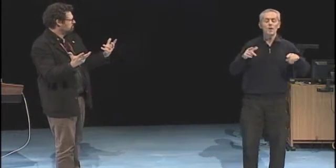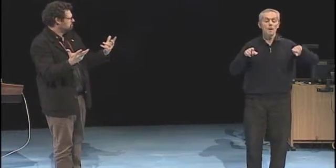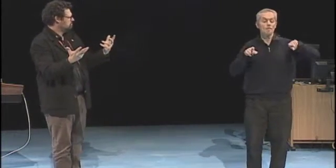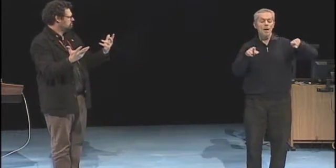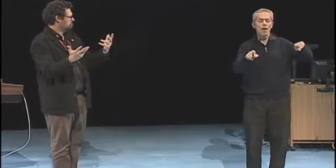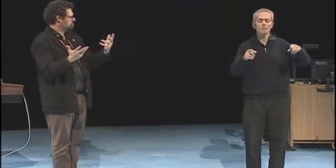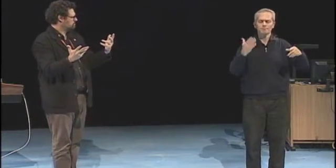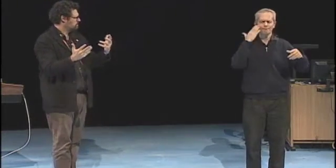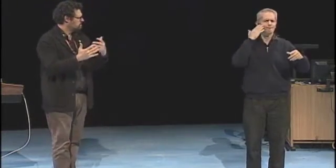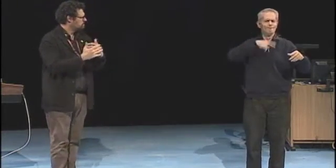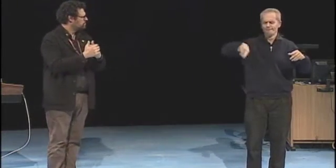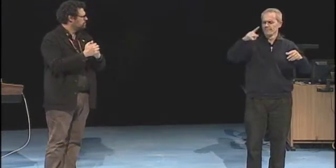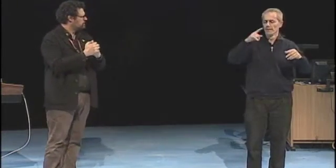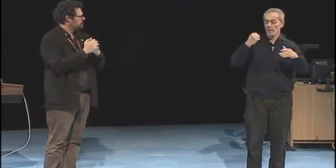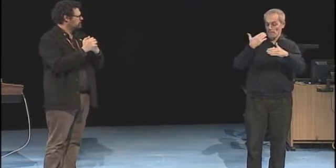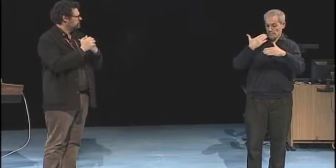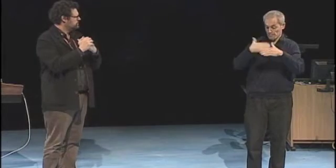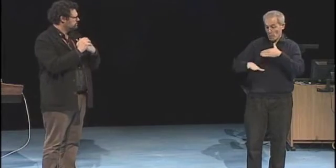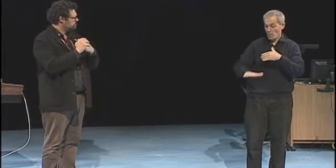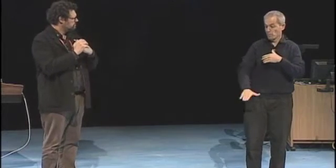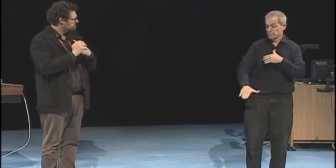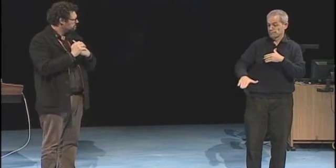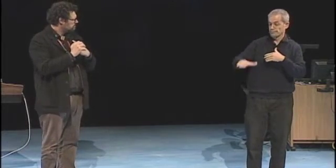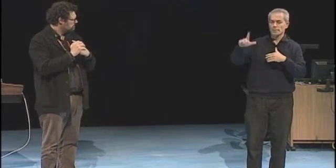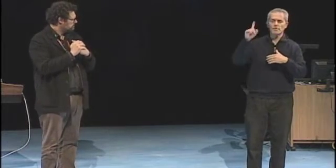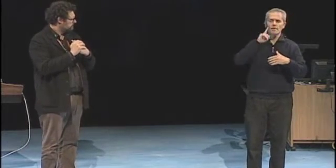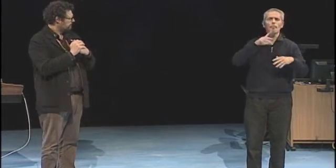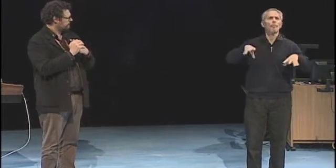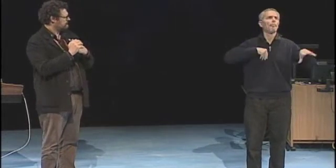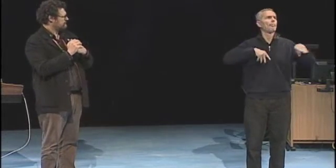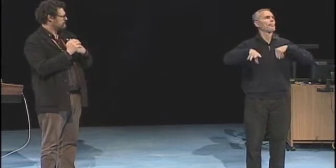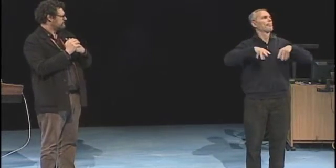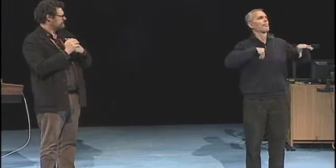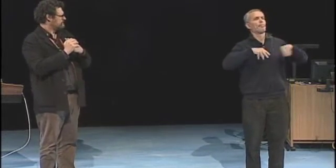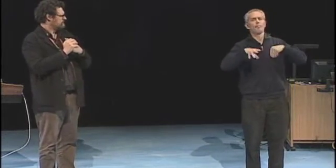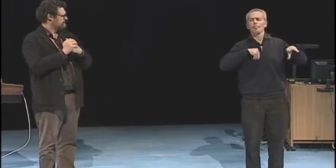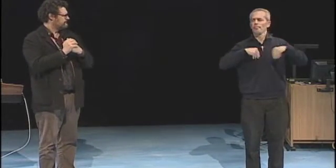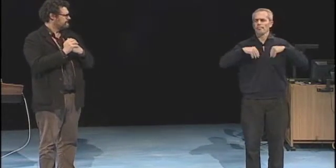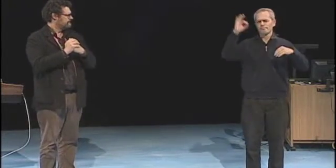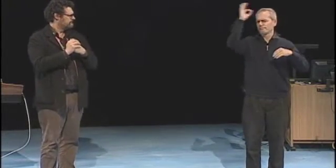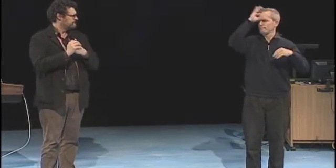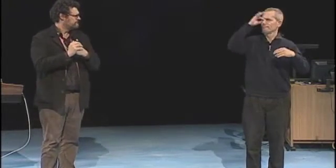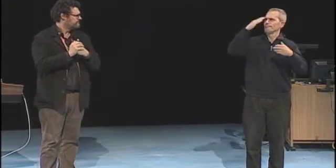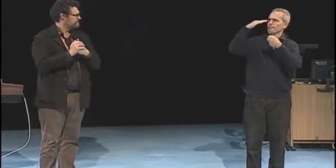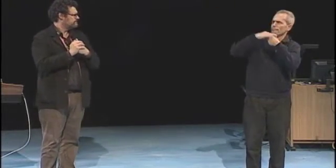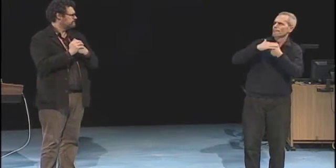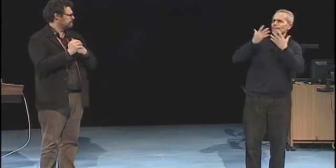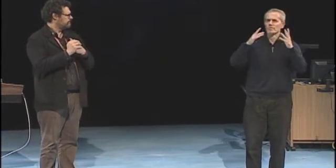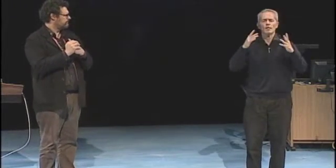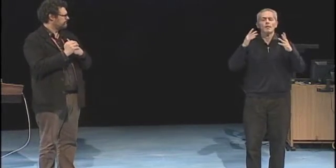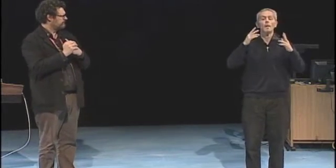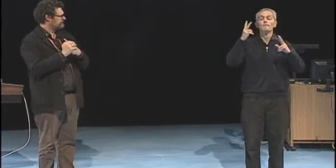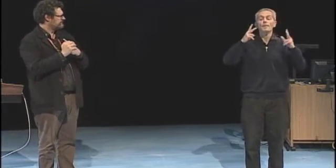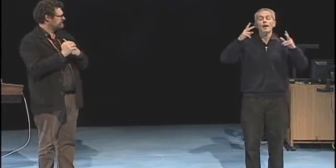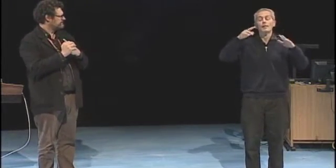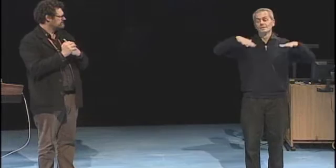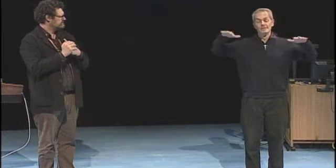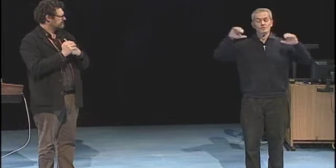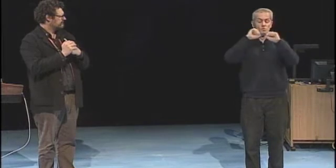Okay. So it parallels the process of birth and growing up. We're born, we know nothing.